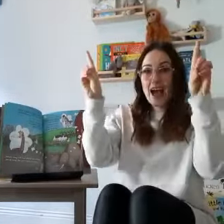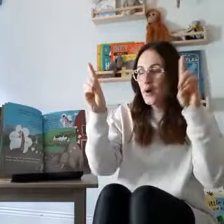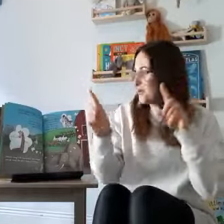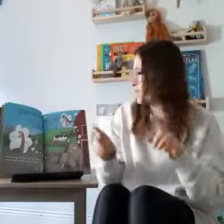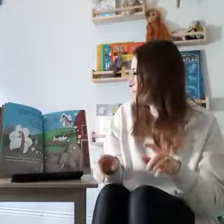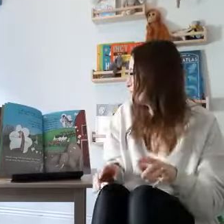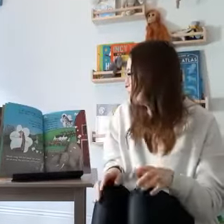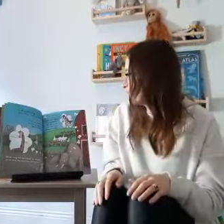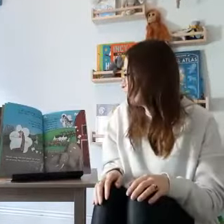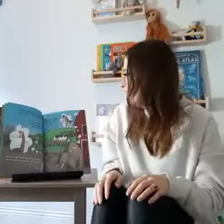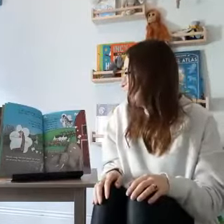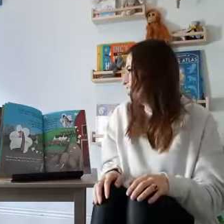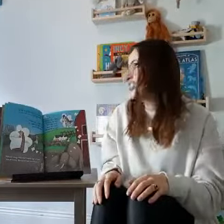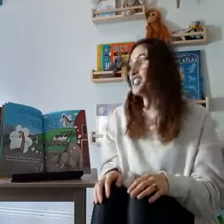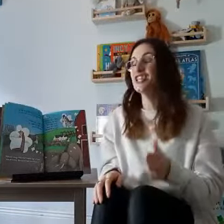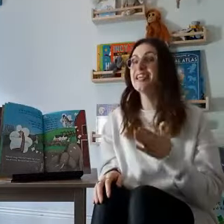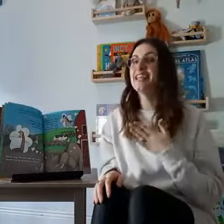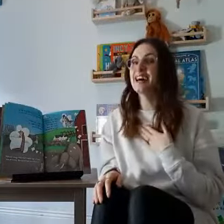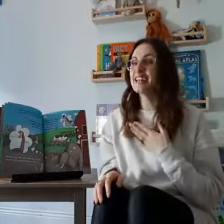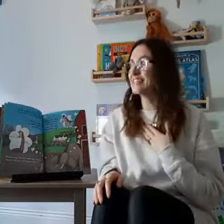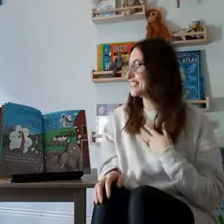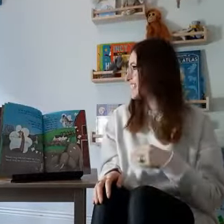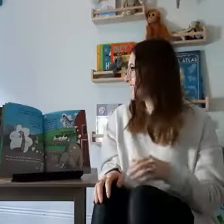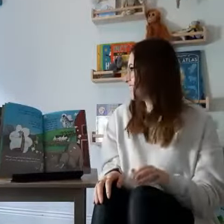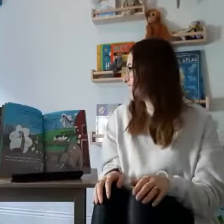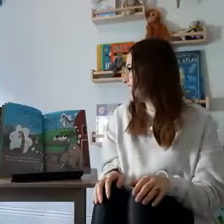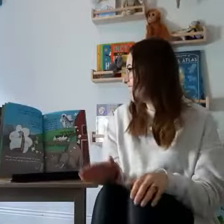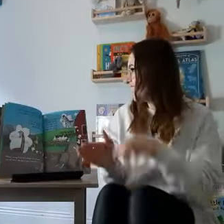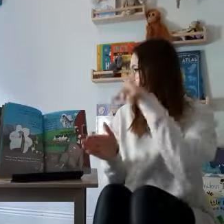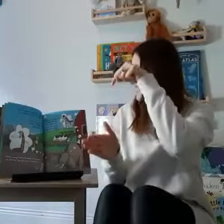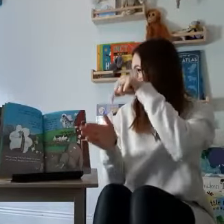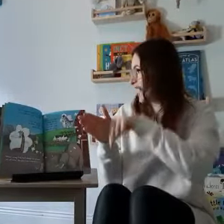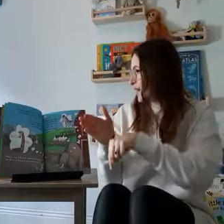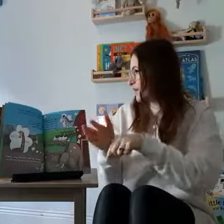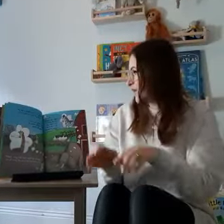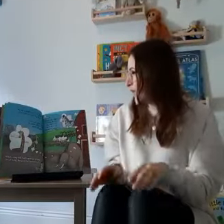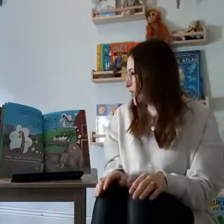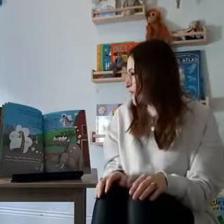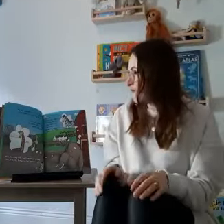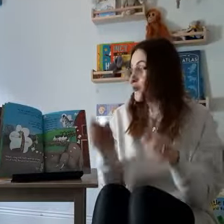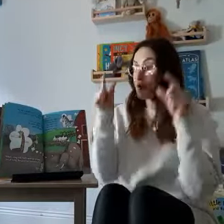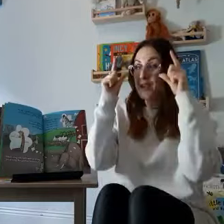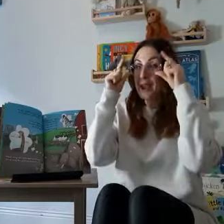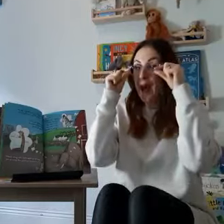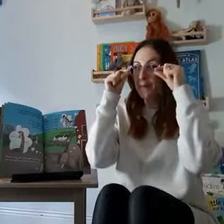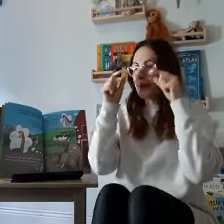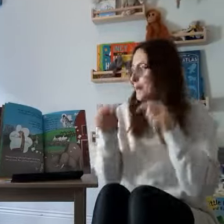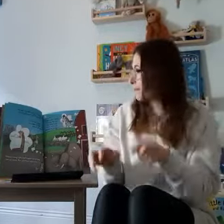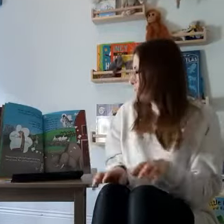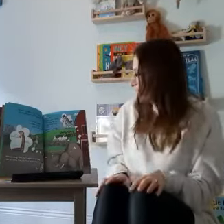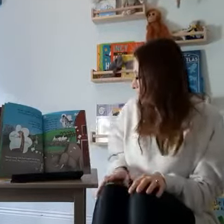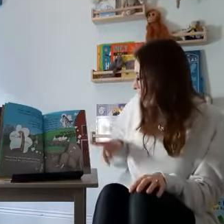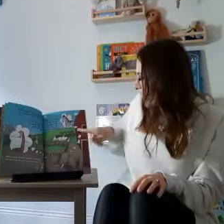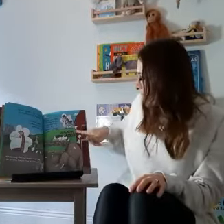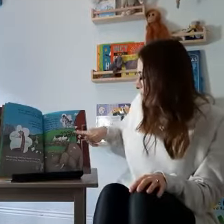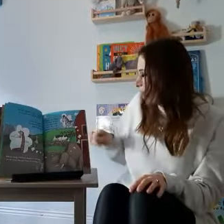cow. She likes to lie down for a nap beside the